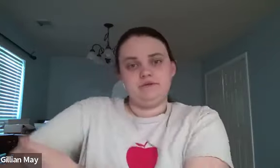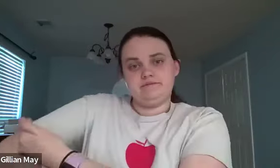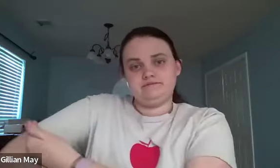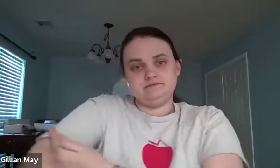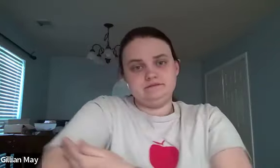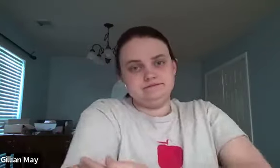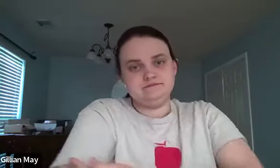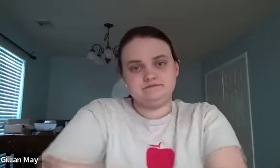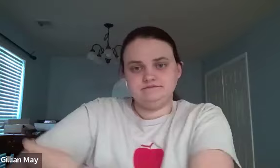baby.